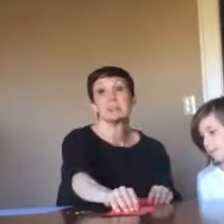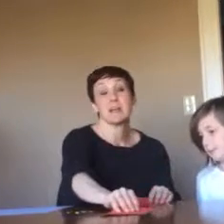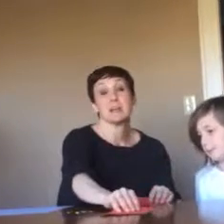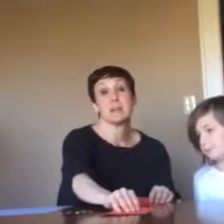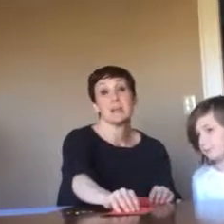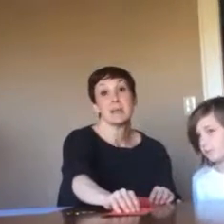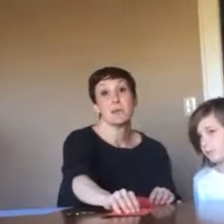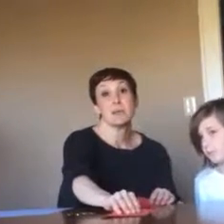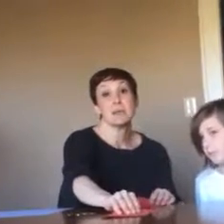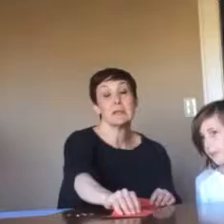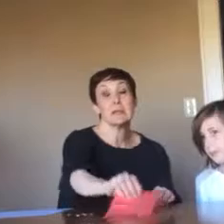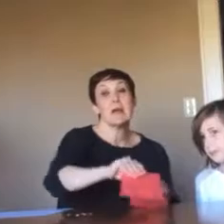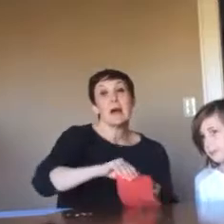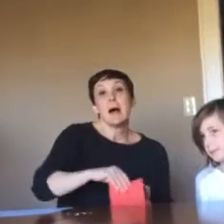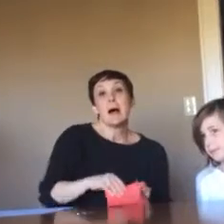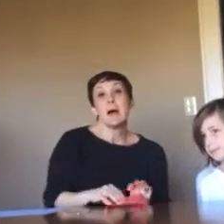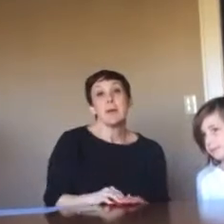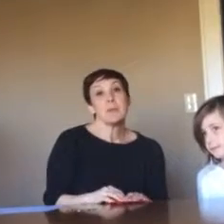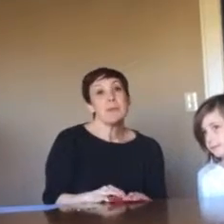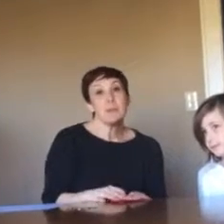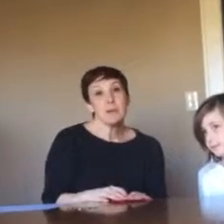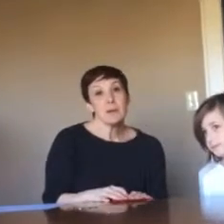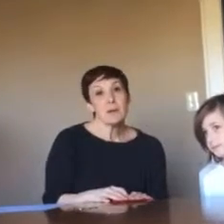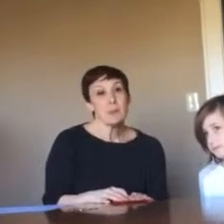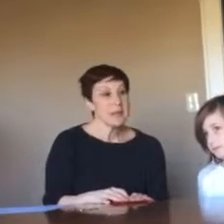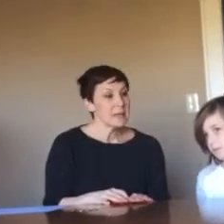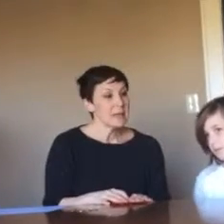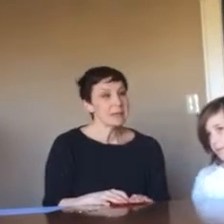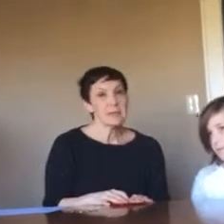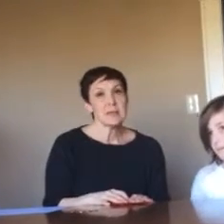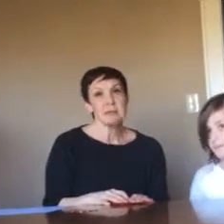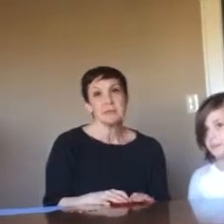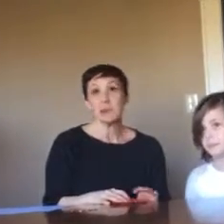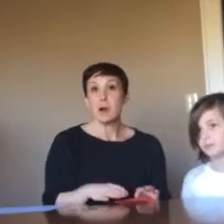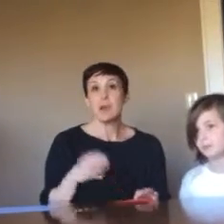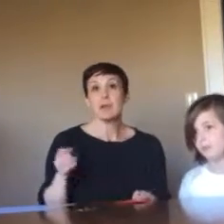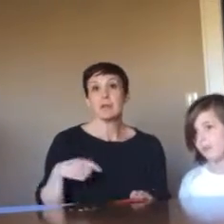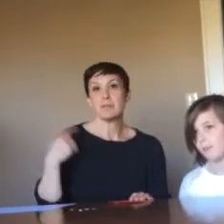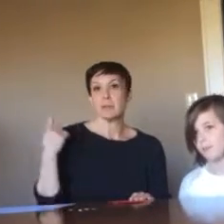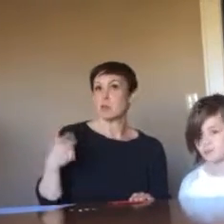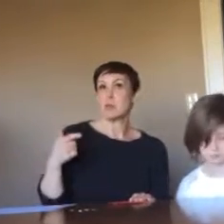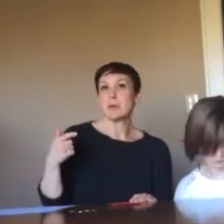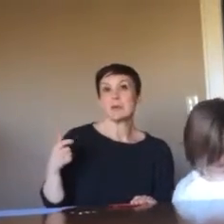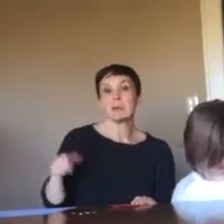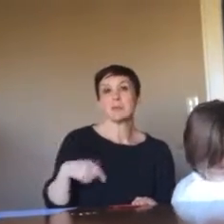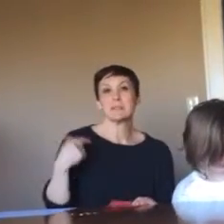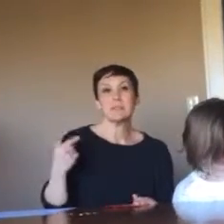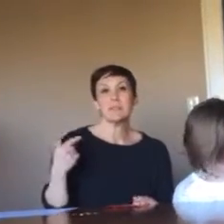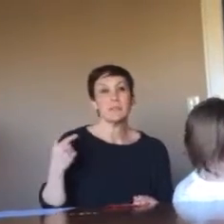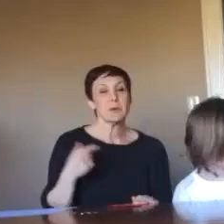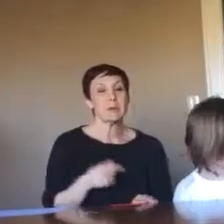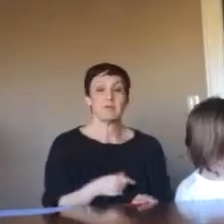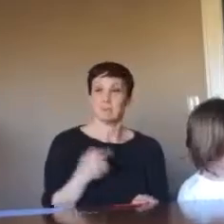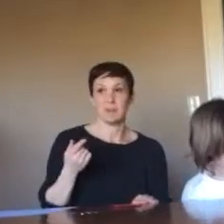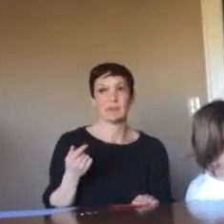is actually really important. And another piece is part of the cueing, and you'll see me do it,